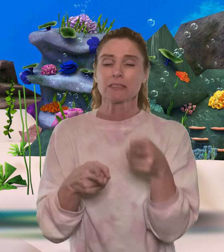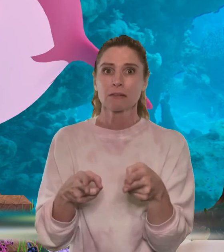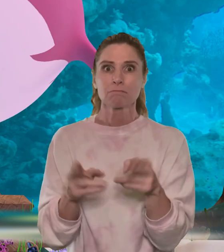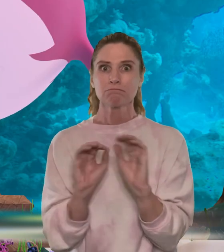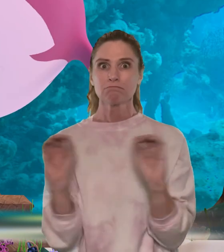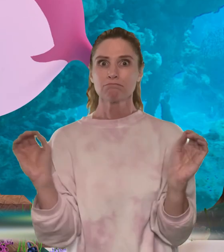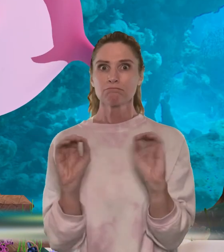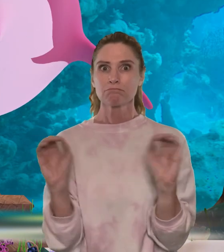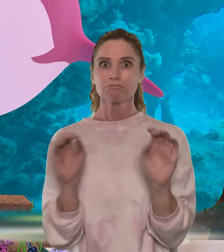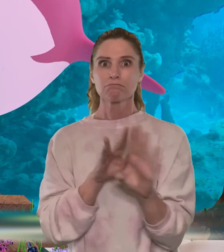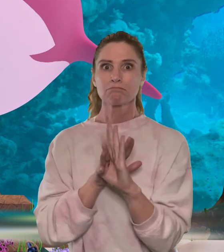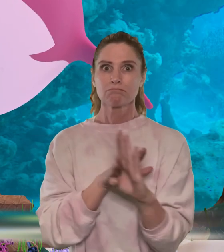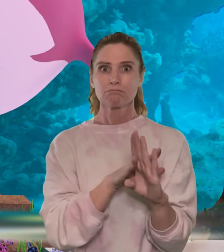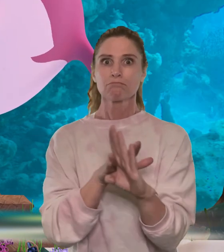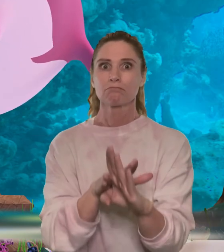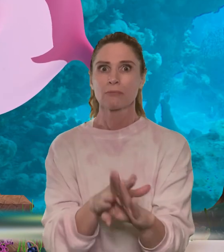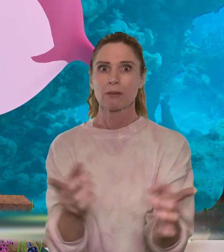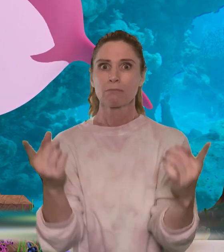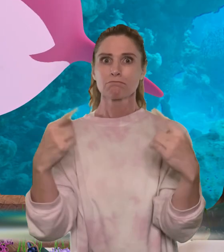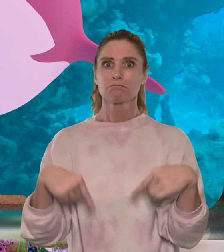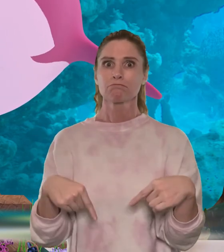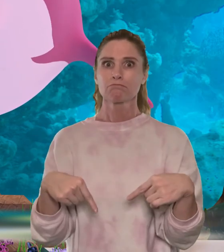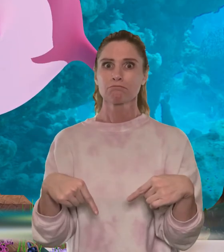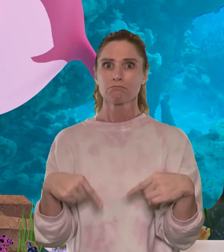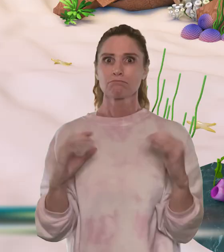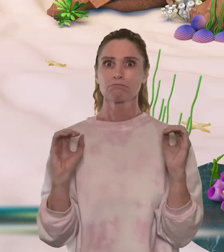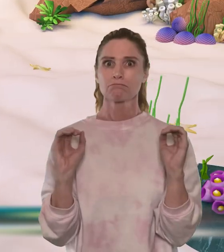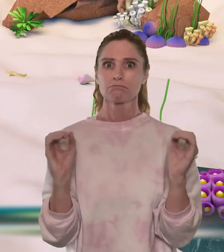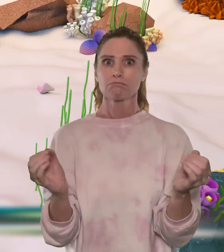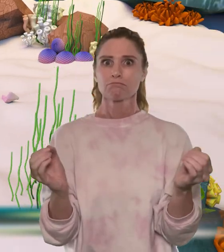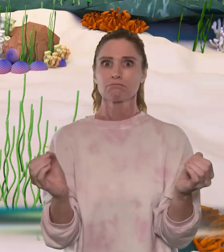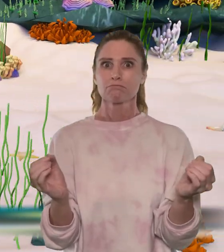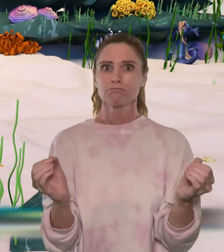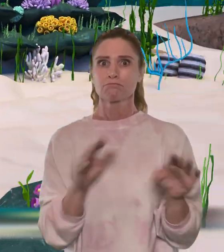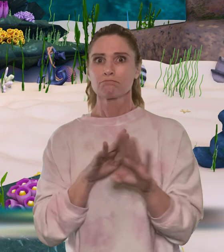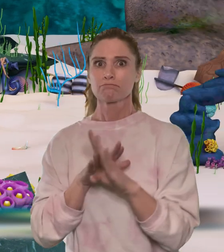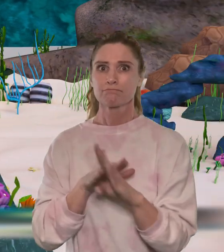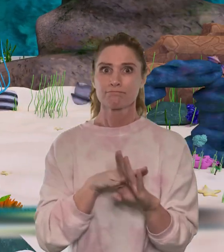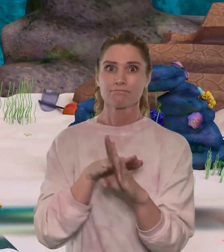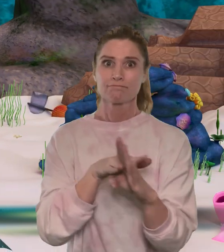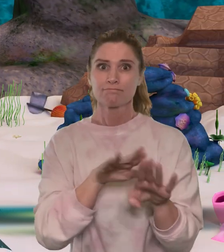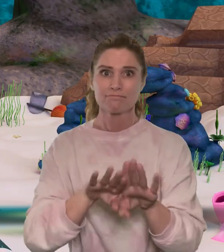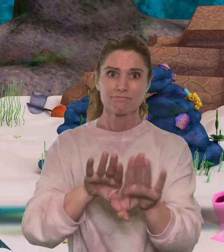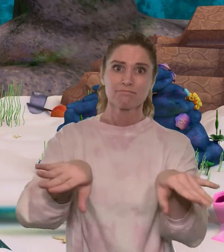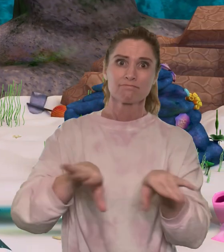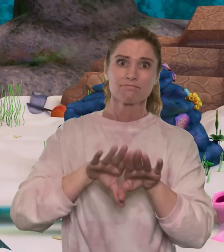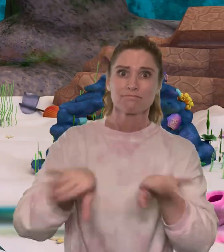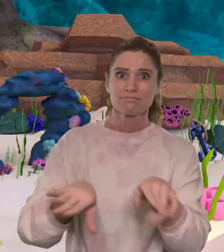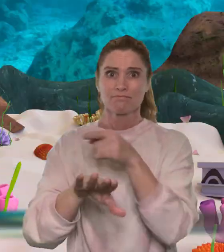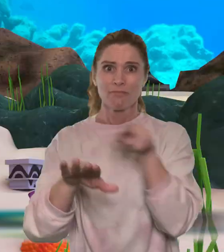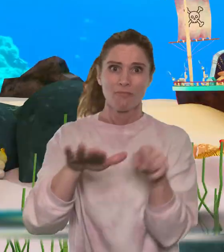back." But no little sharks went swimming back. No little sharks went swimming one